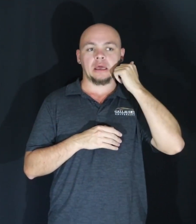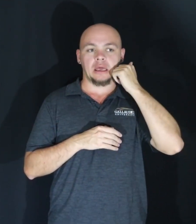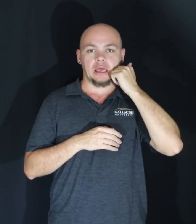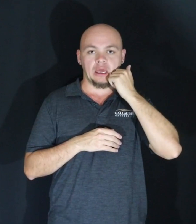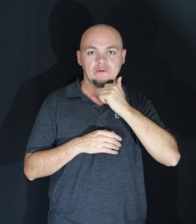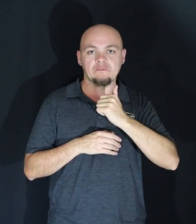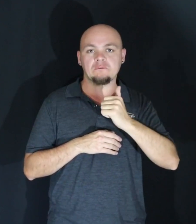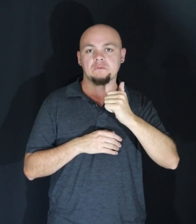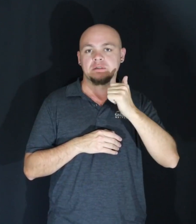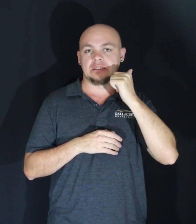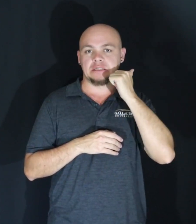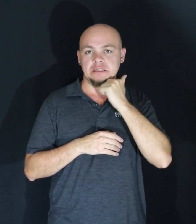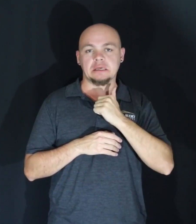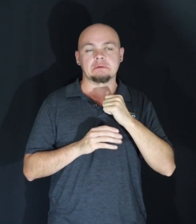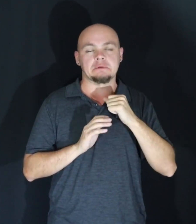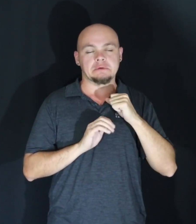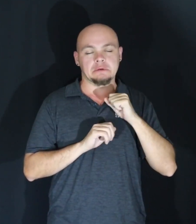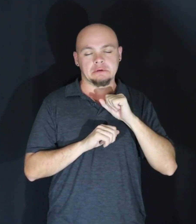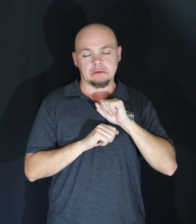single day.